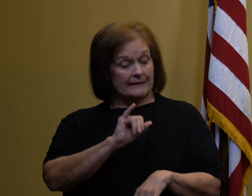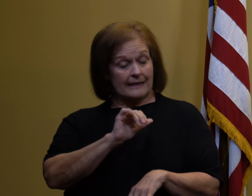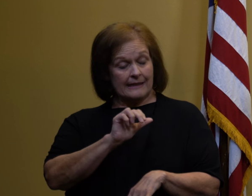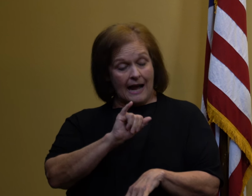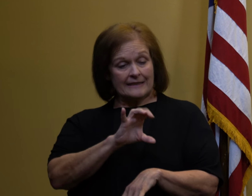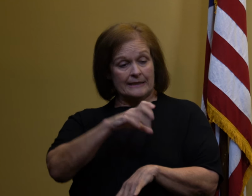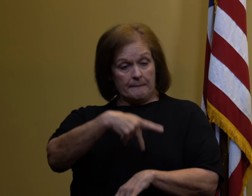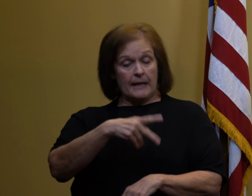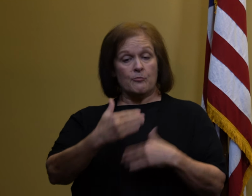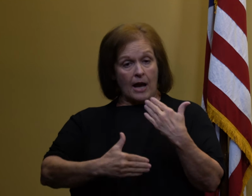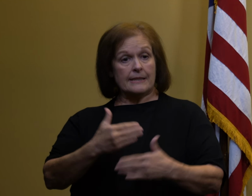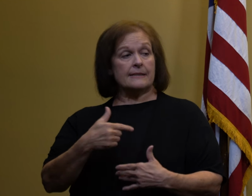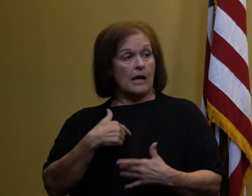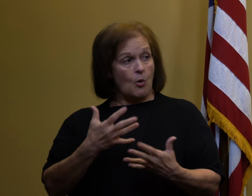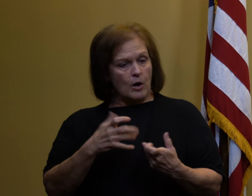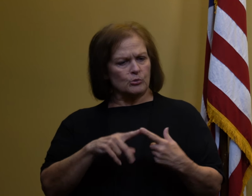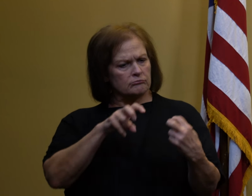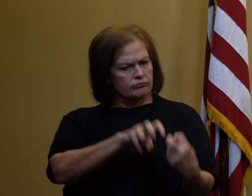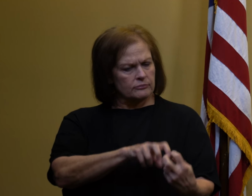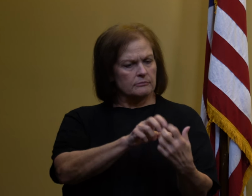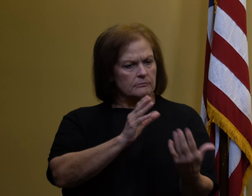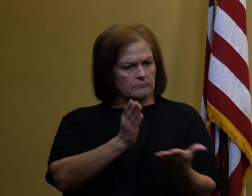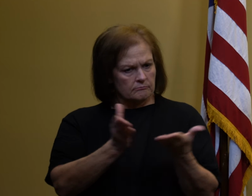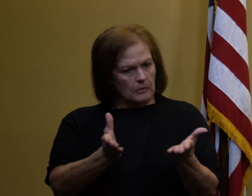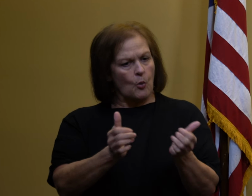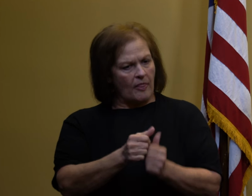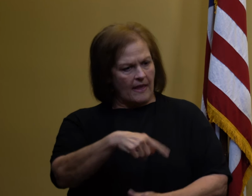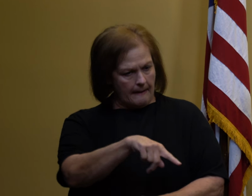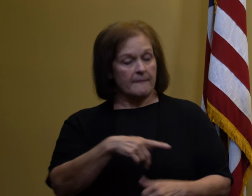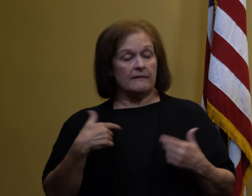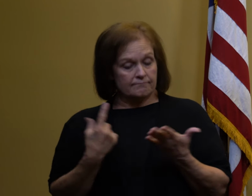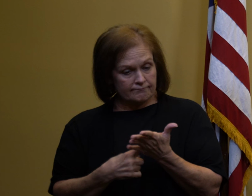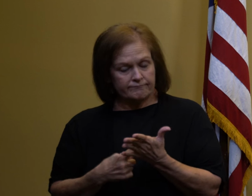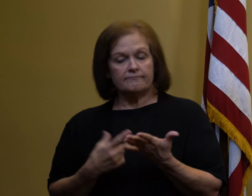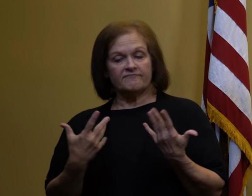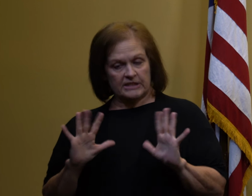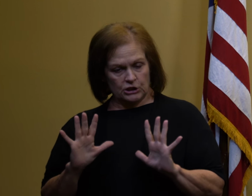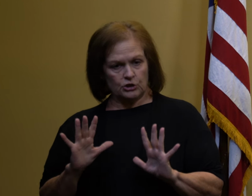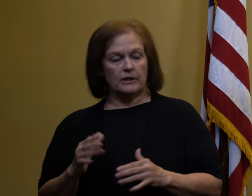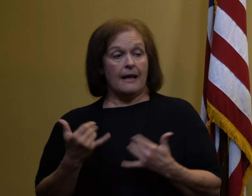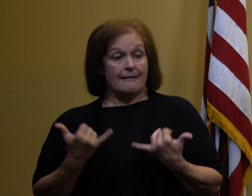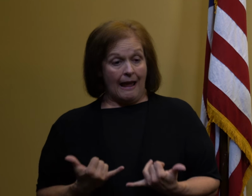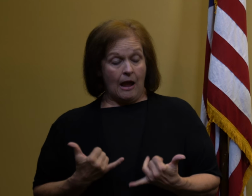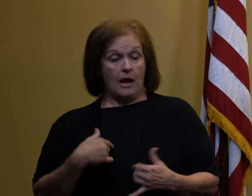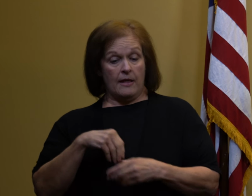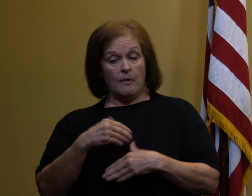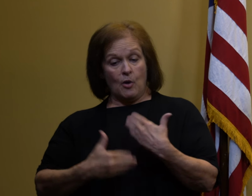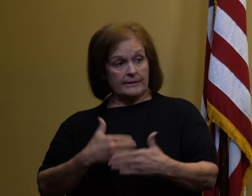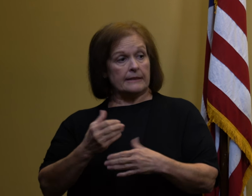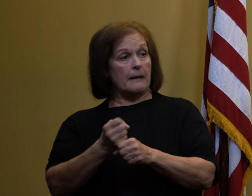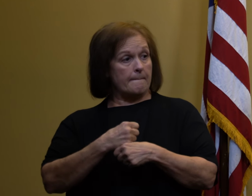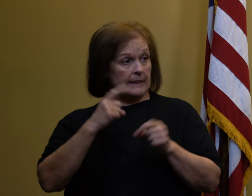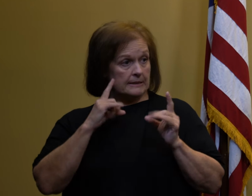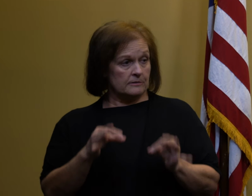one that I did want to sit down with. So I've done that. Now I am in the process of, again, making my